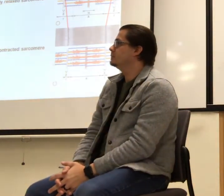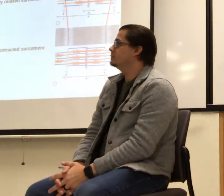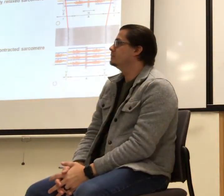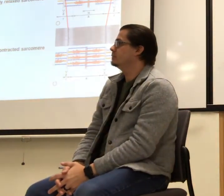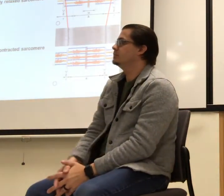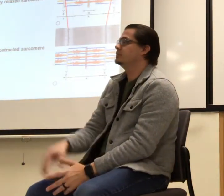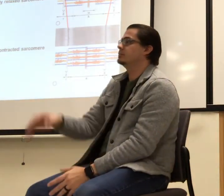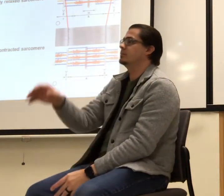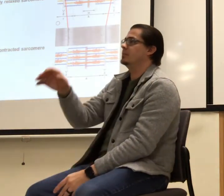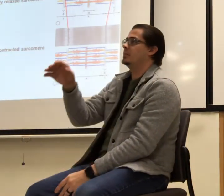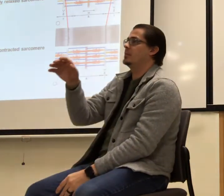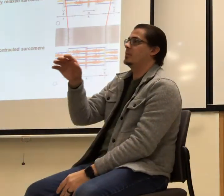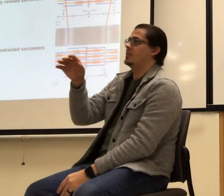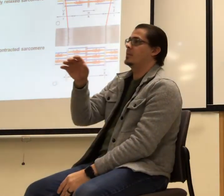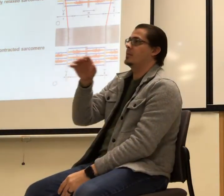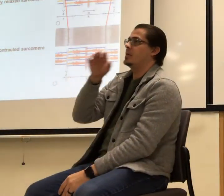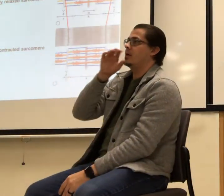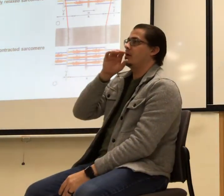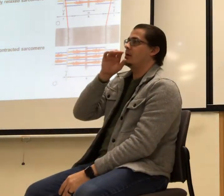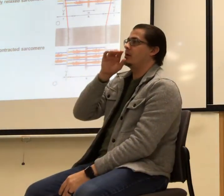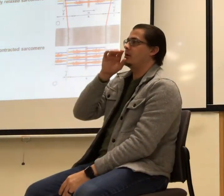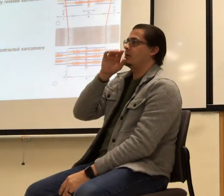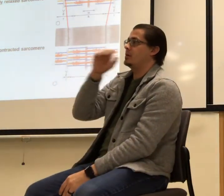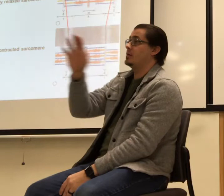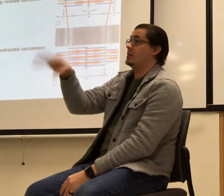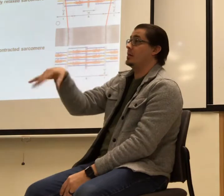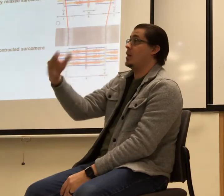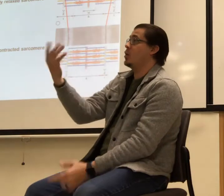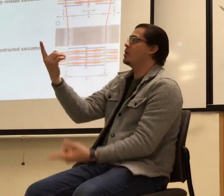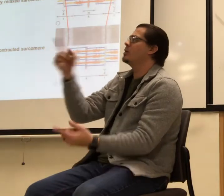Now here's the thing. What's happening to the H zone?